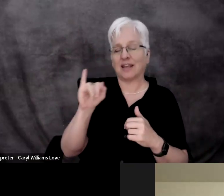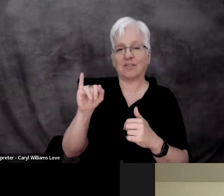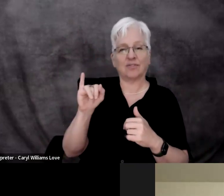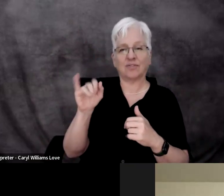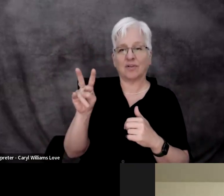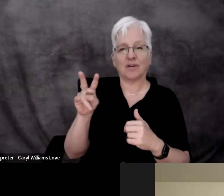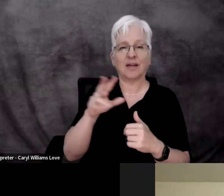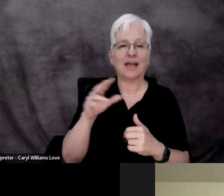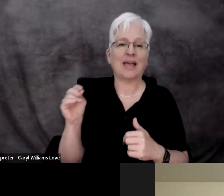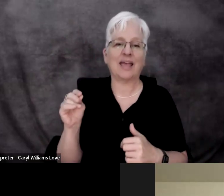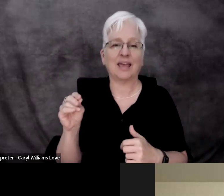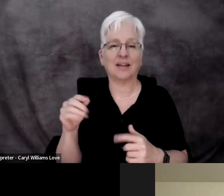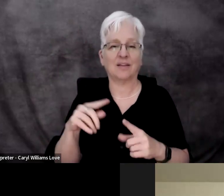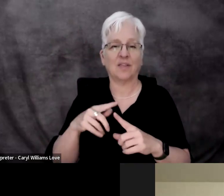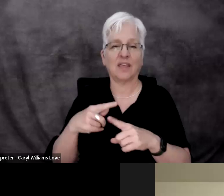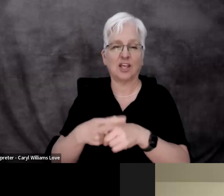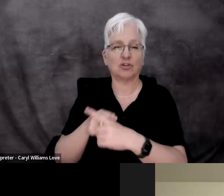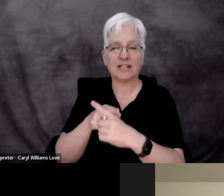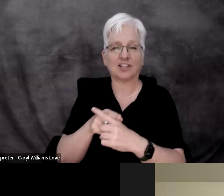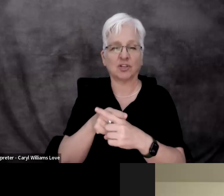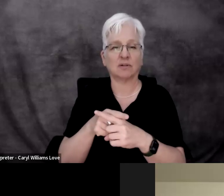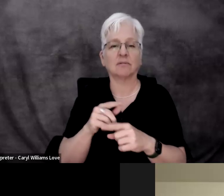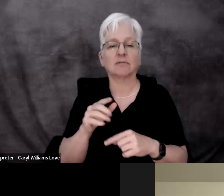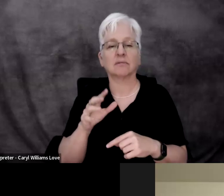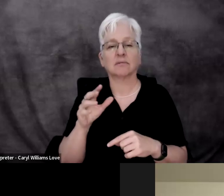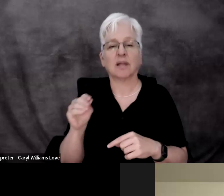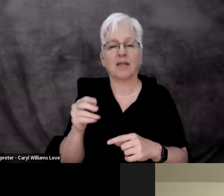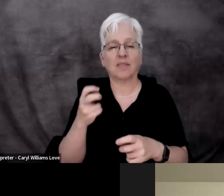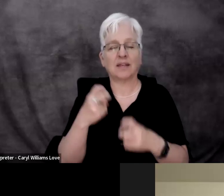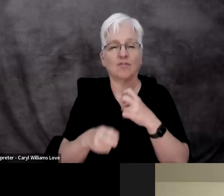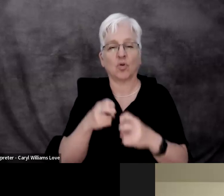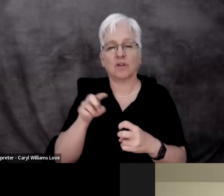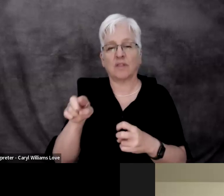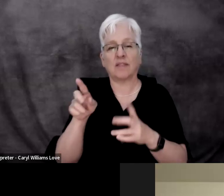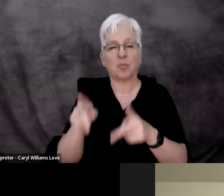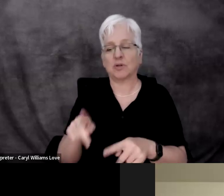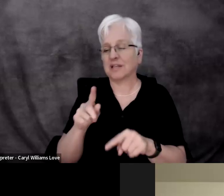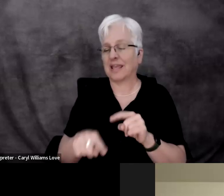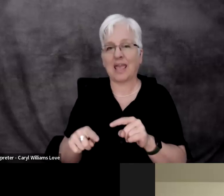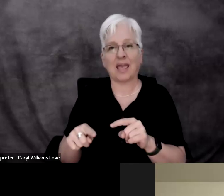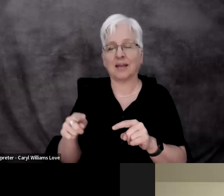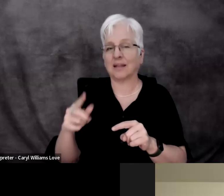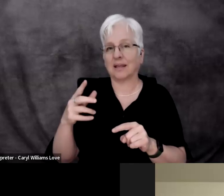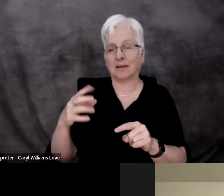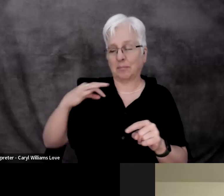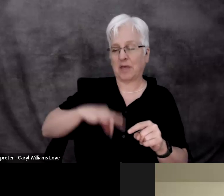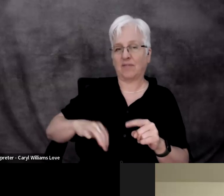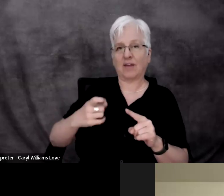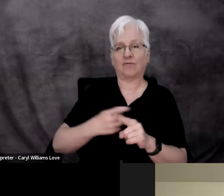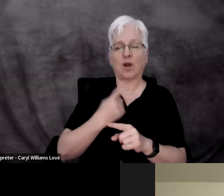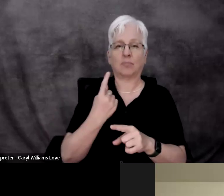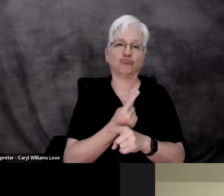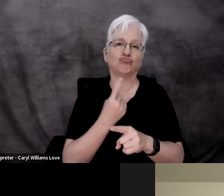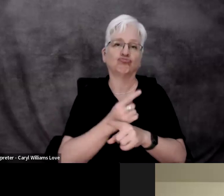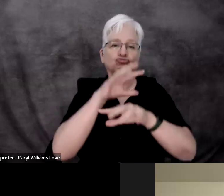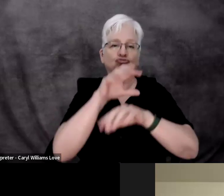that poses, and that the person cannot engage in traditional crisis de-escalation